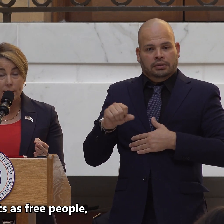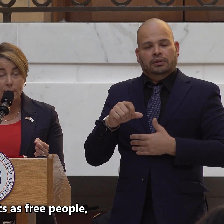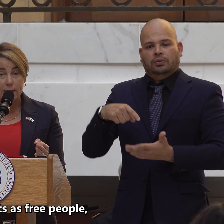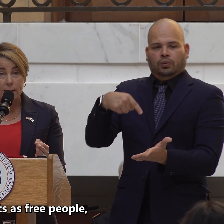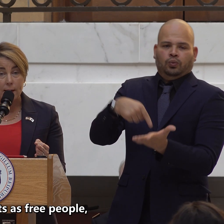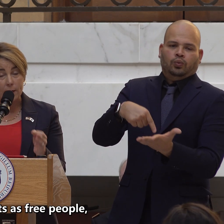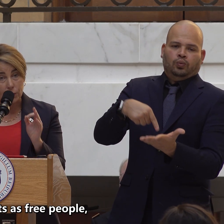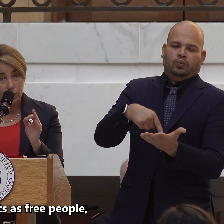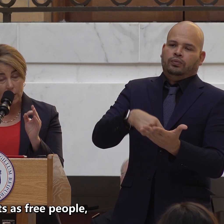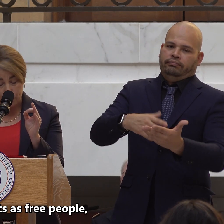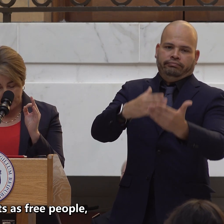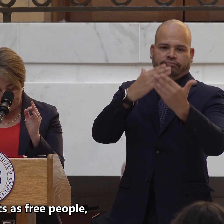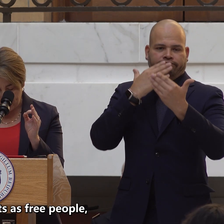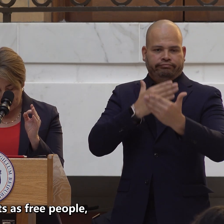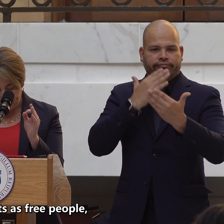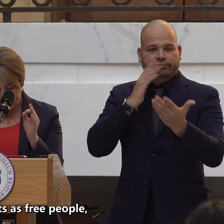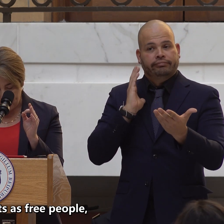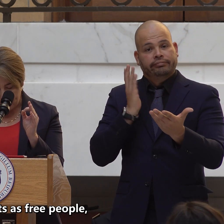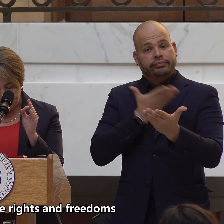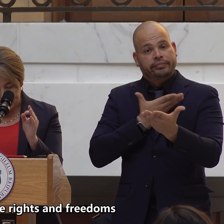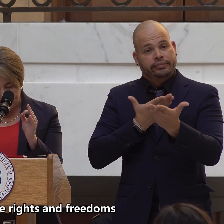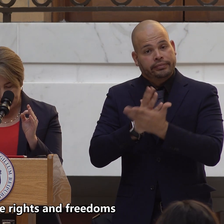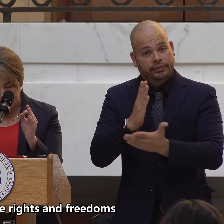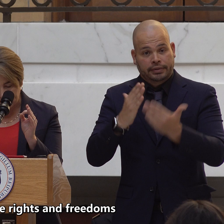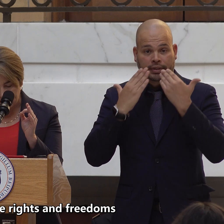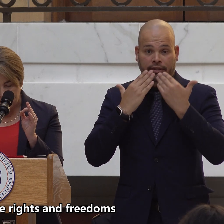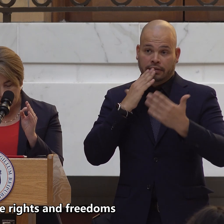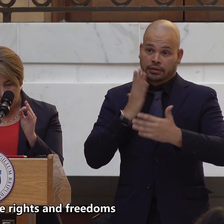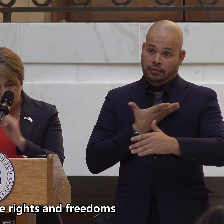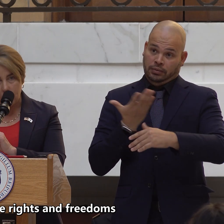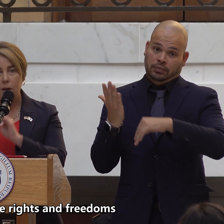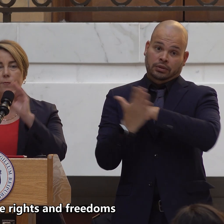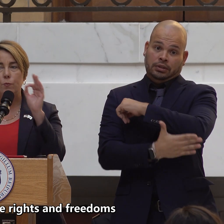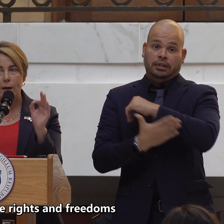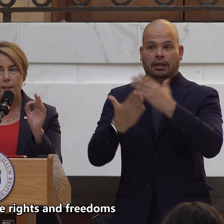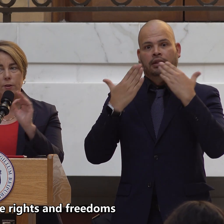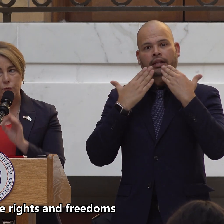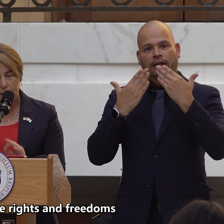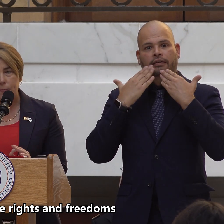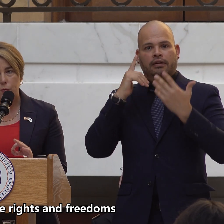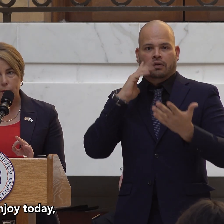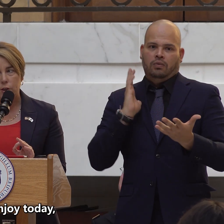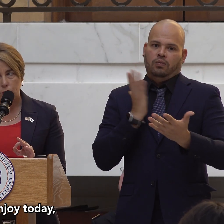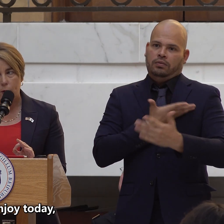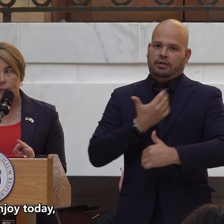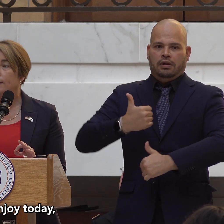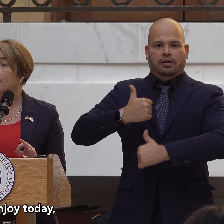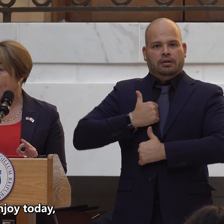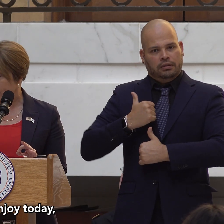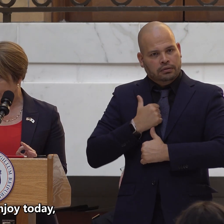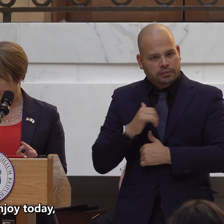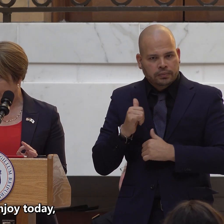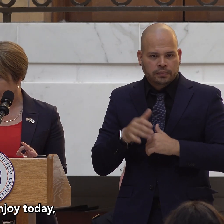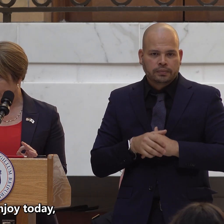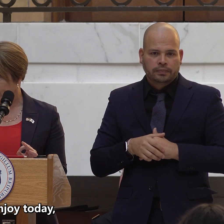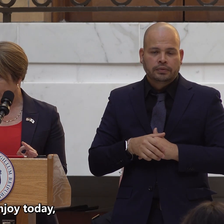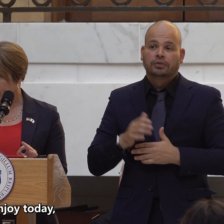our rights as free people, because all of the rights and freedoms we enjoy